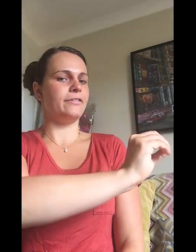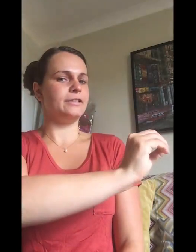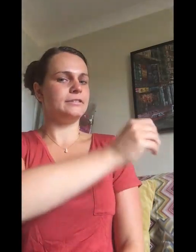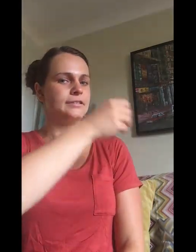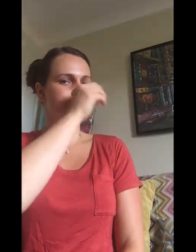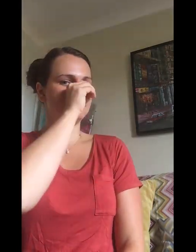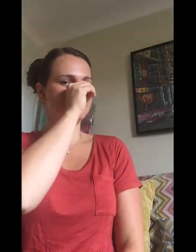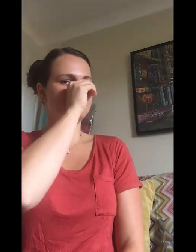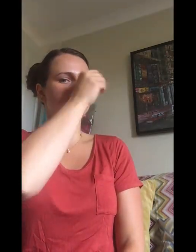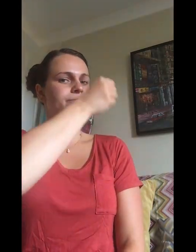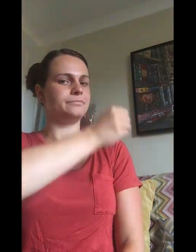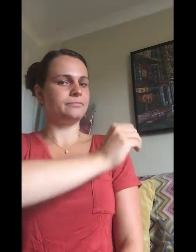Elephant.